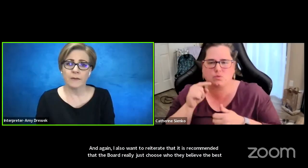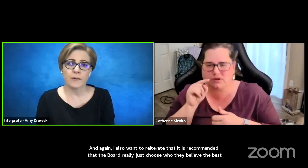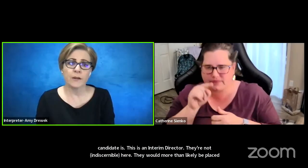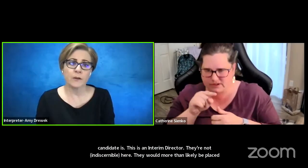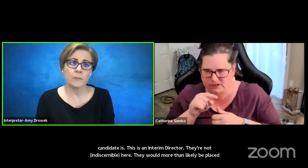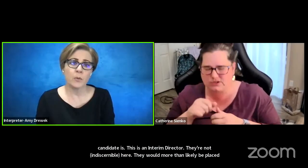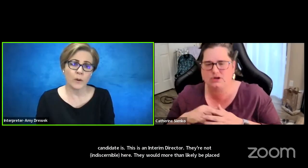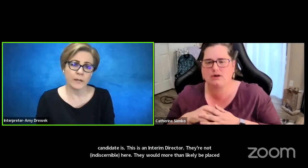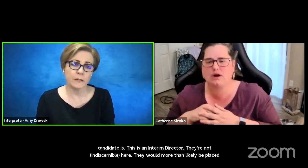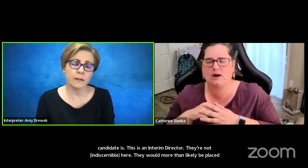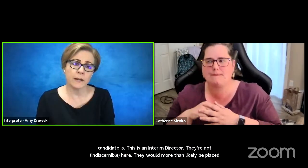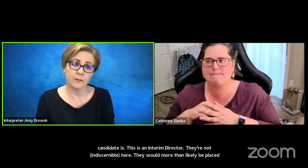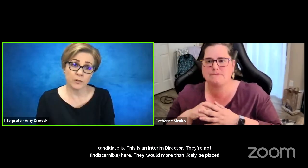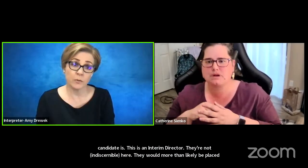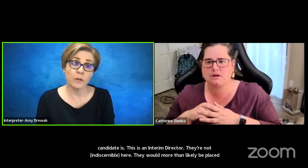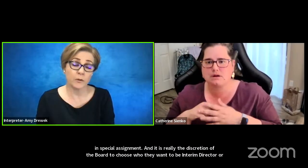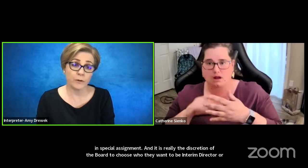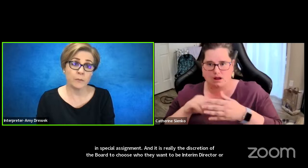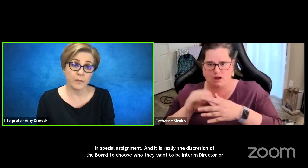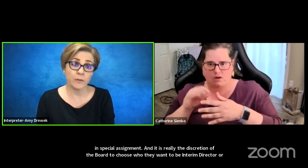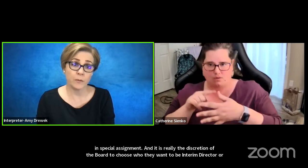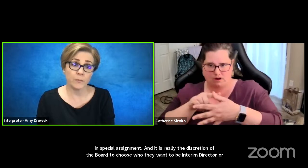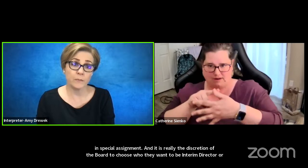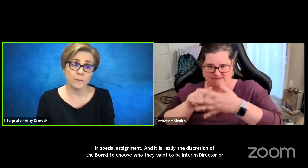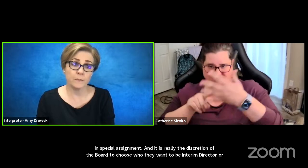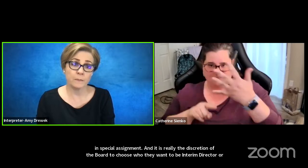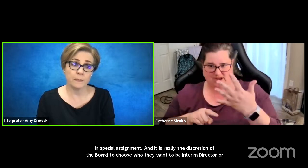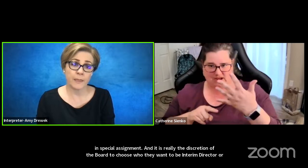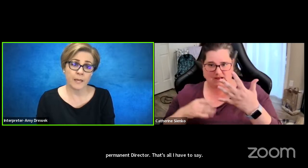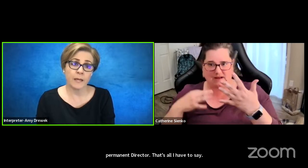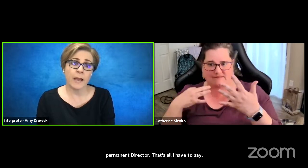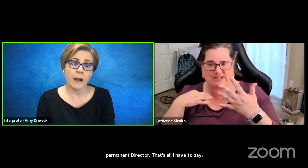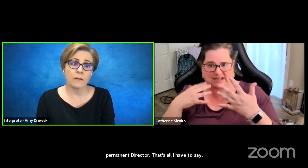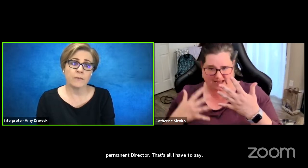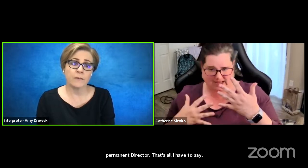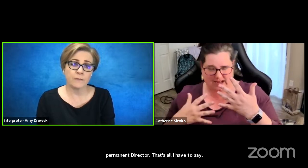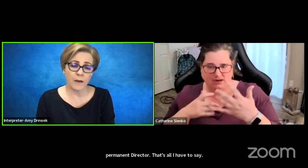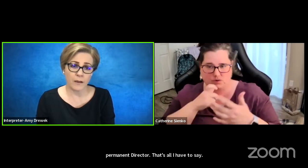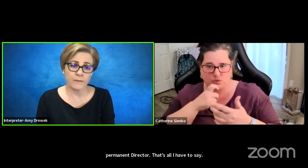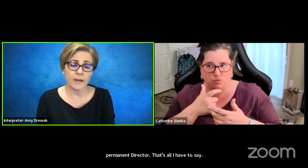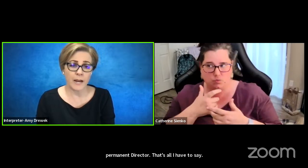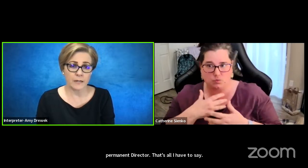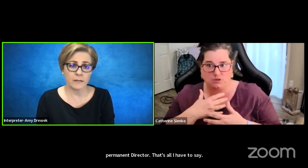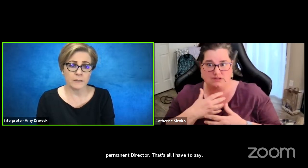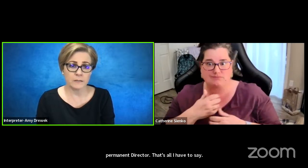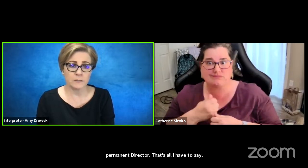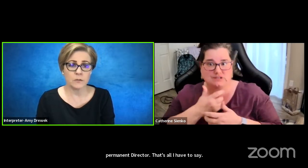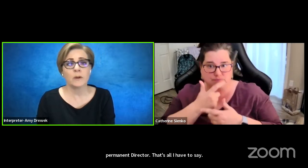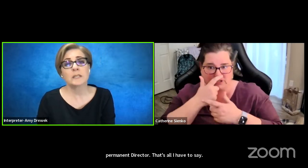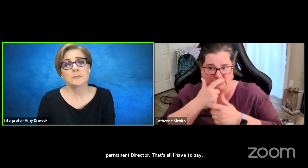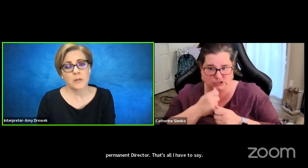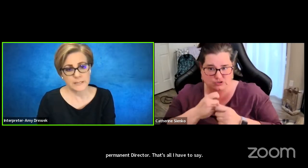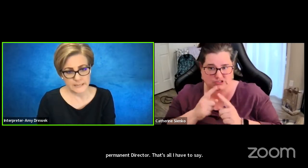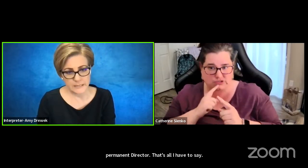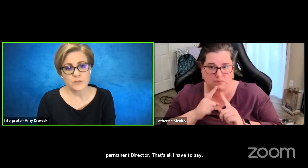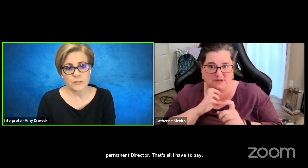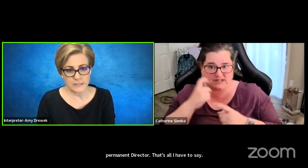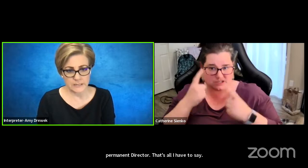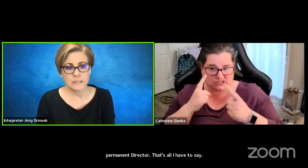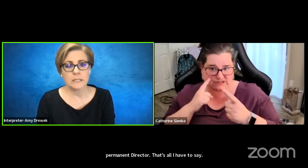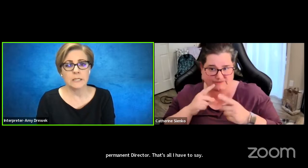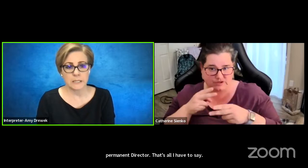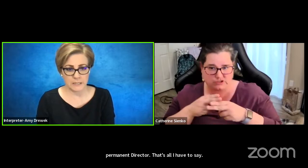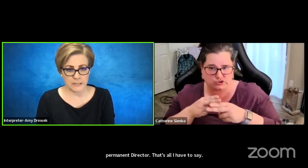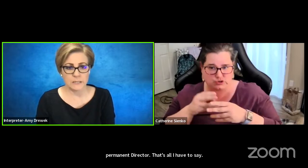Stella just made a very good point, and I do agree with you. Out of the 5 candidates who